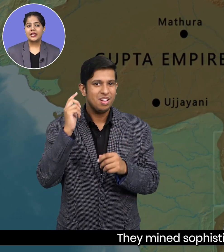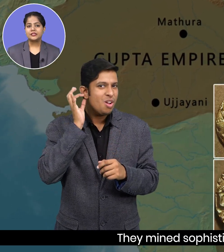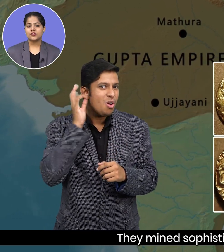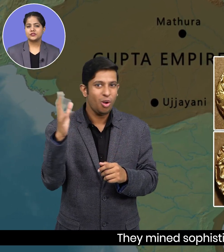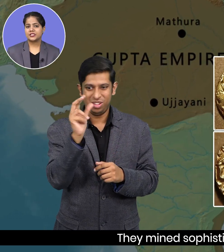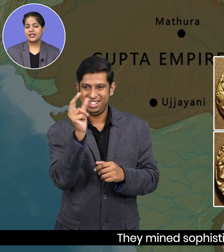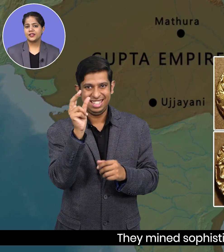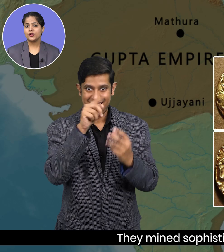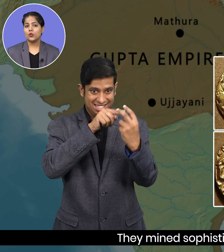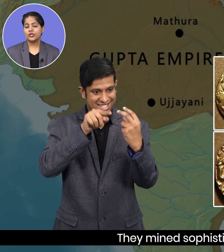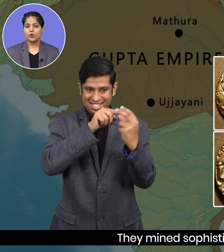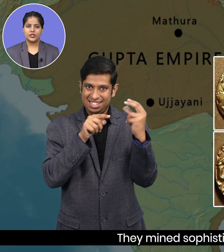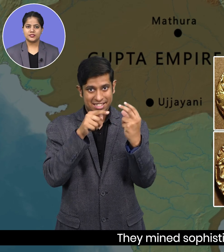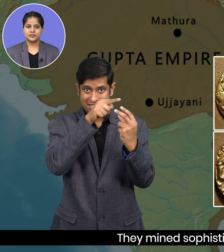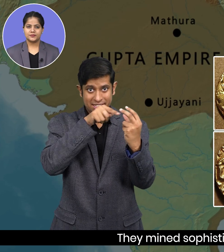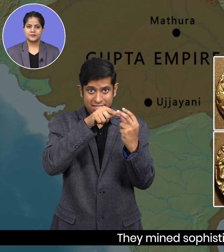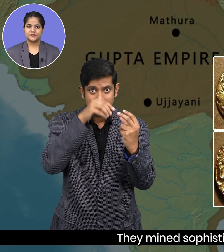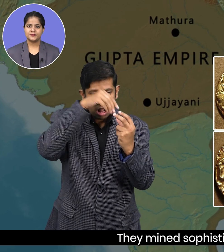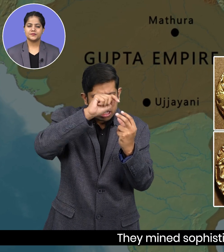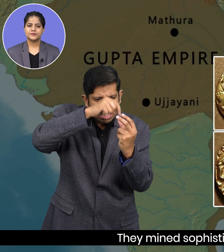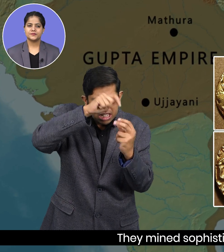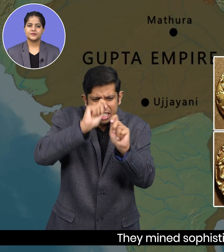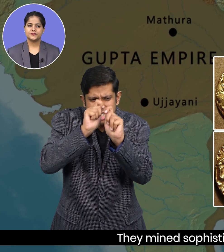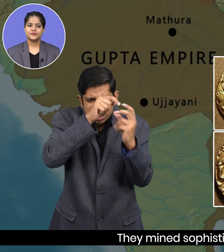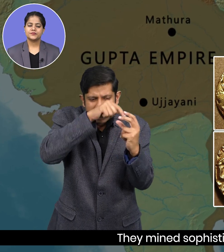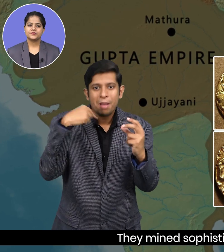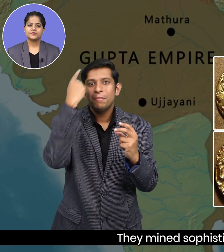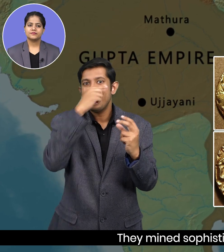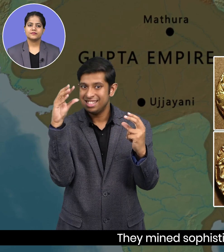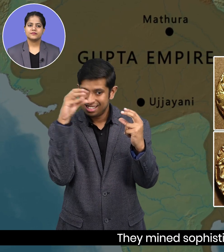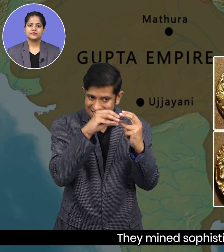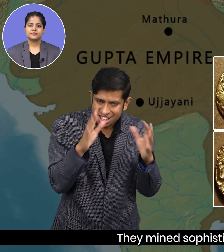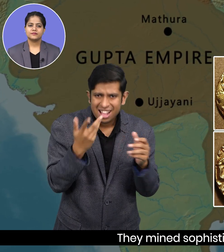They mined sophisticated gold coins.